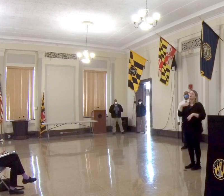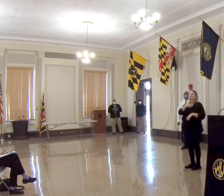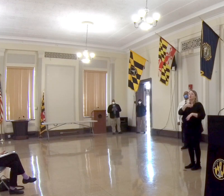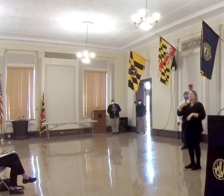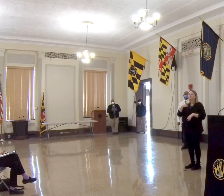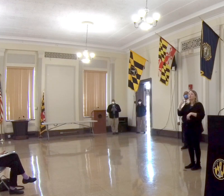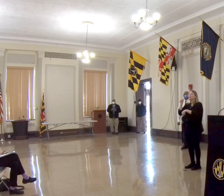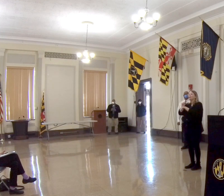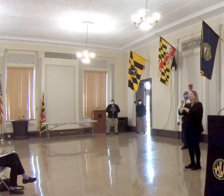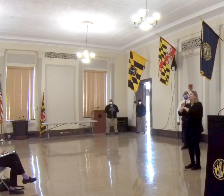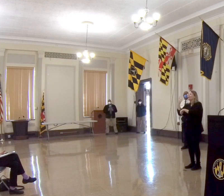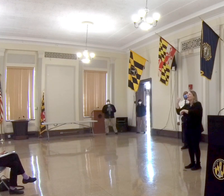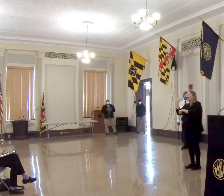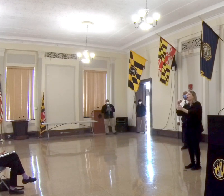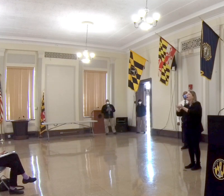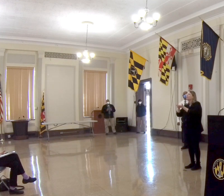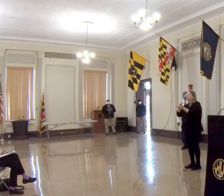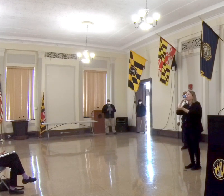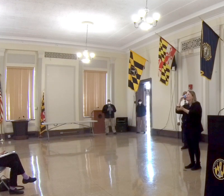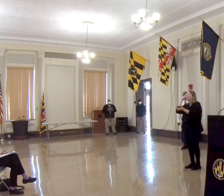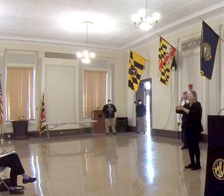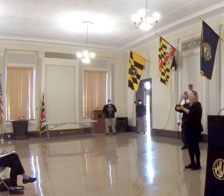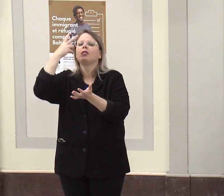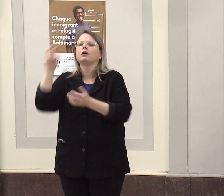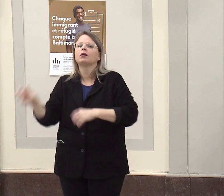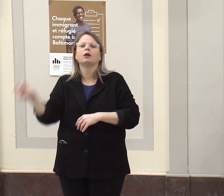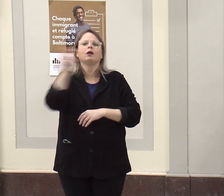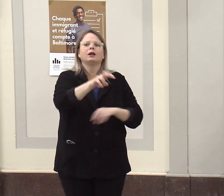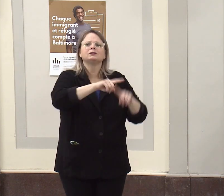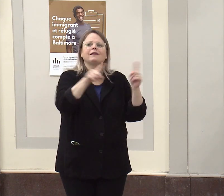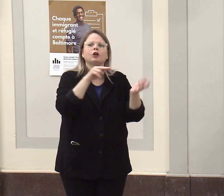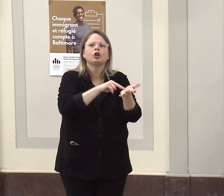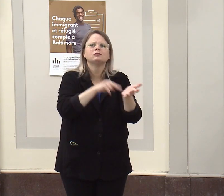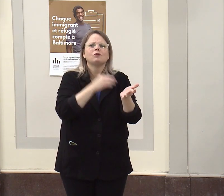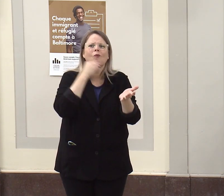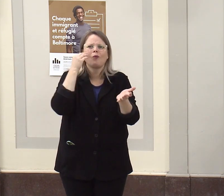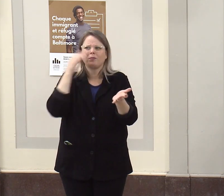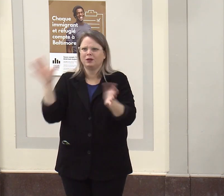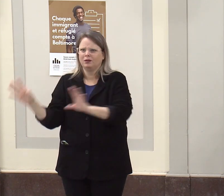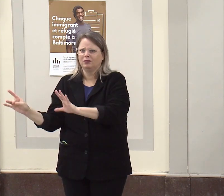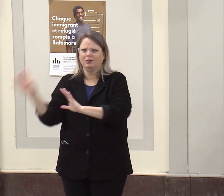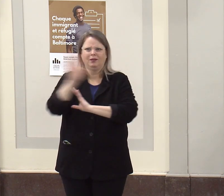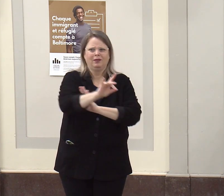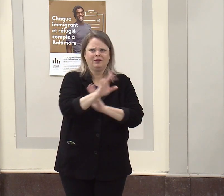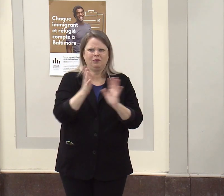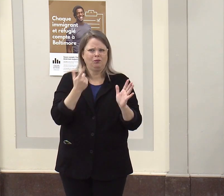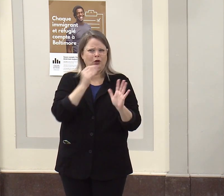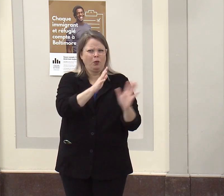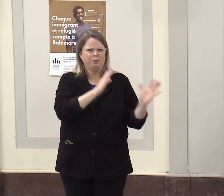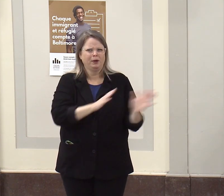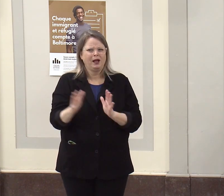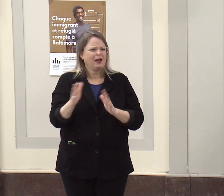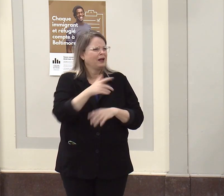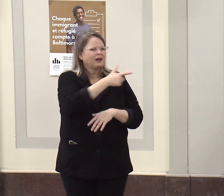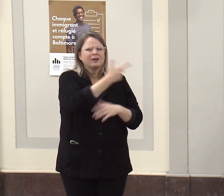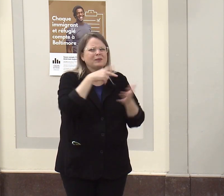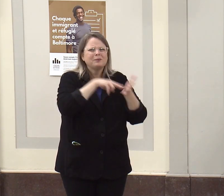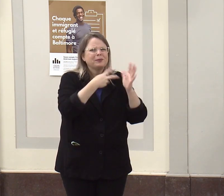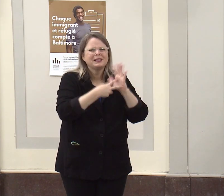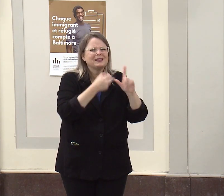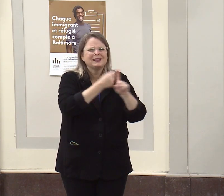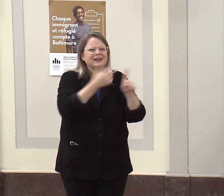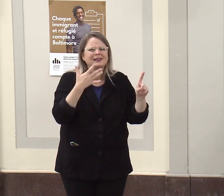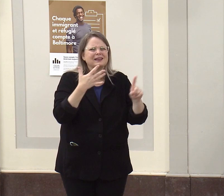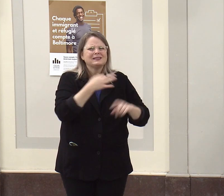be asymptomatic? Are you speaking about staff specifically, or? If they're going